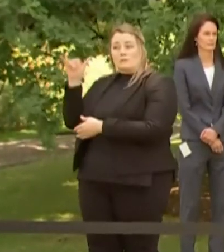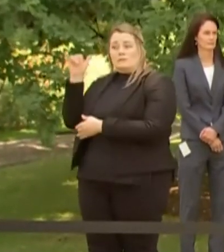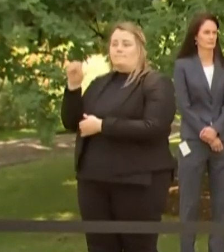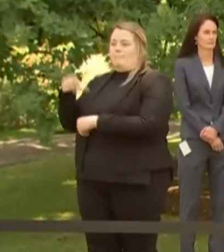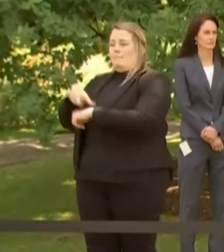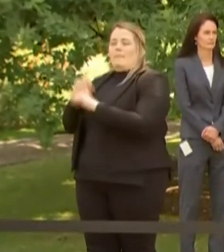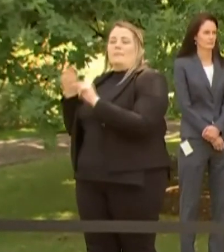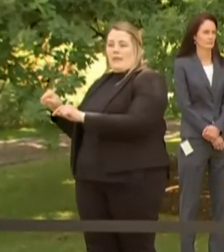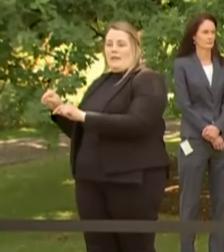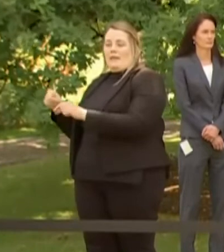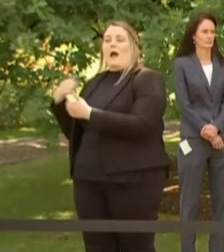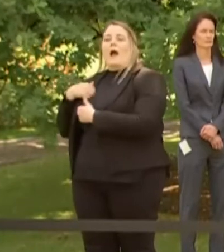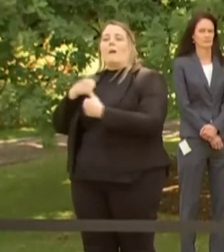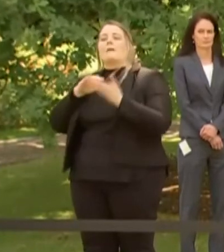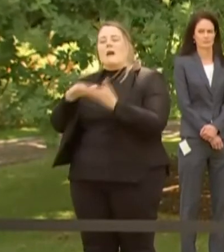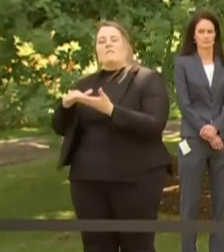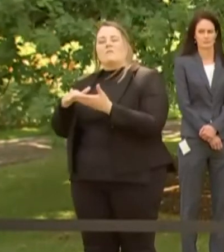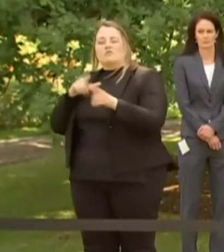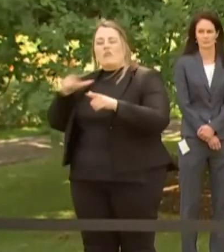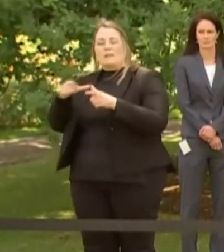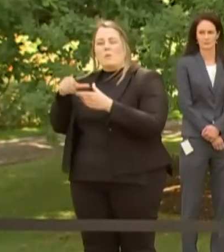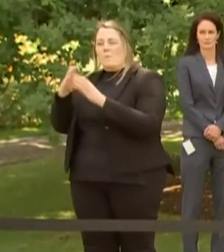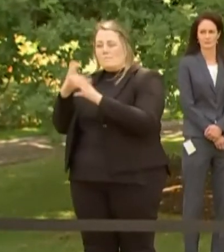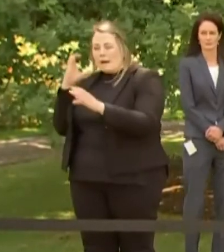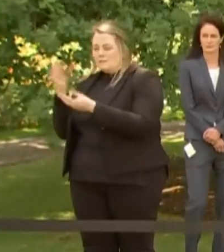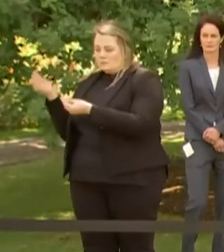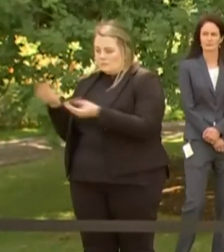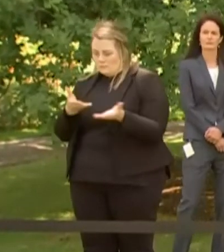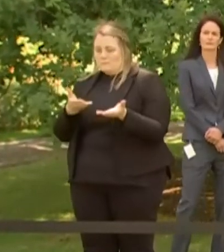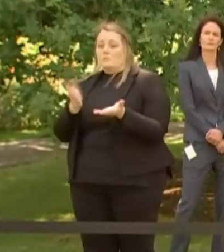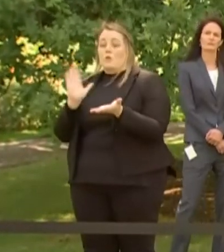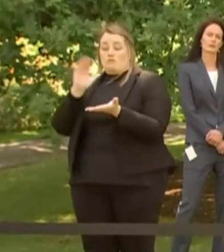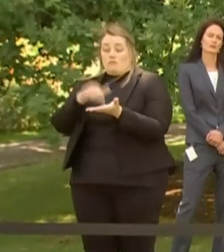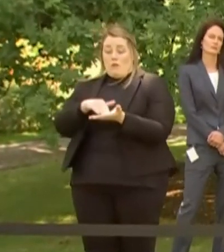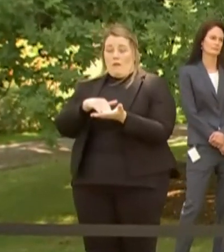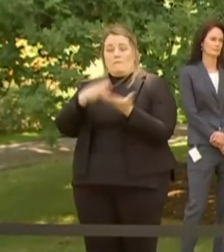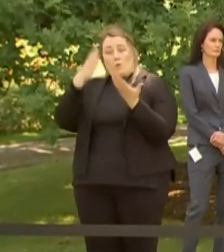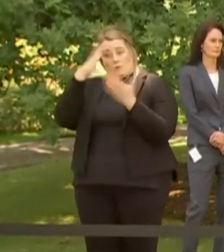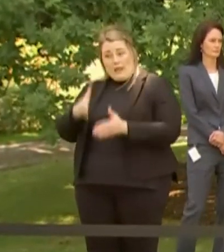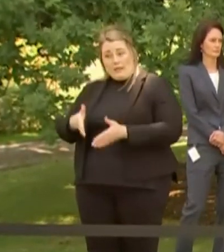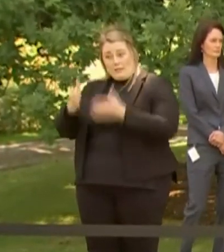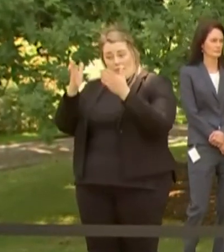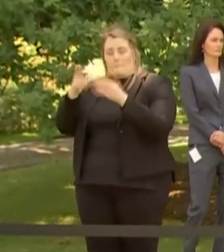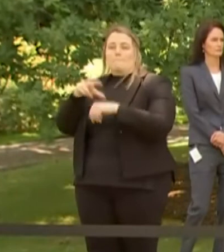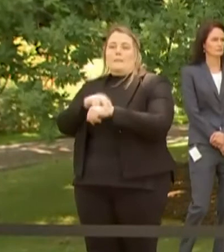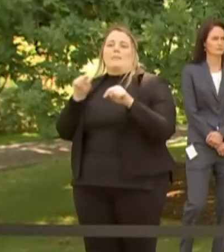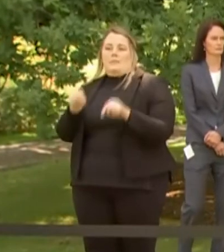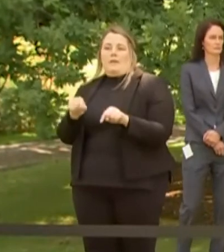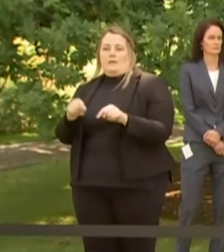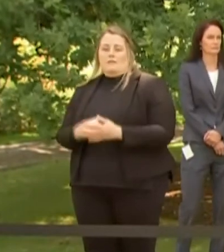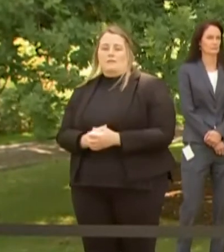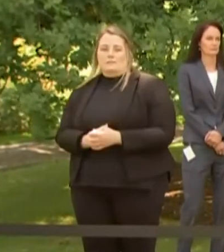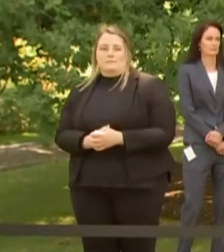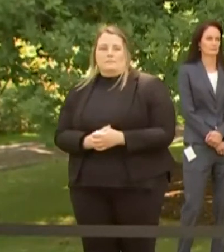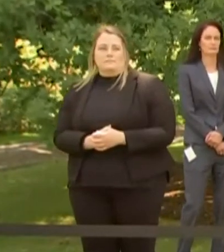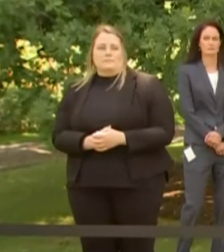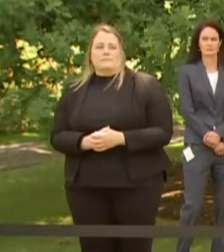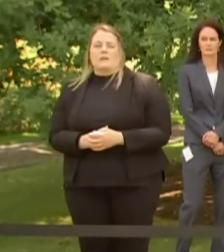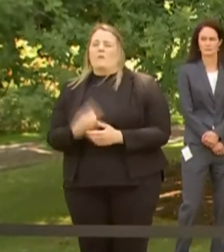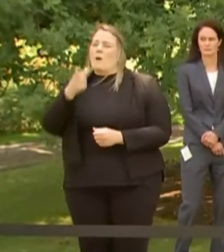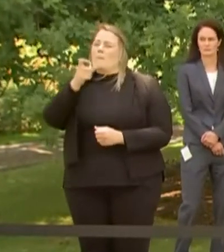with transport. Police will be there when you arrive at the hotel. They will have what is called a site specialist